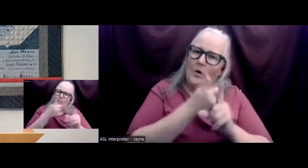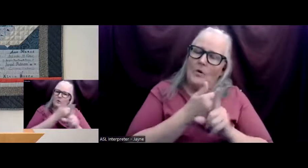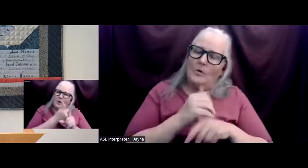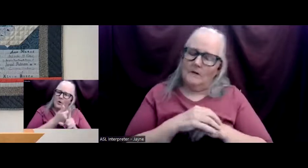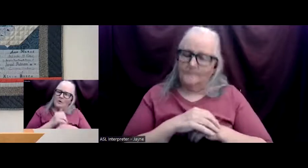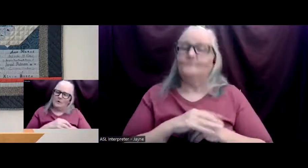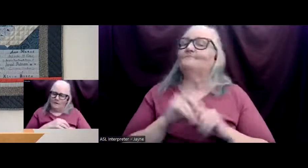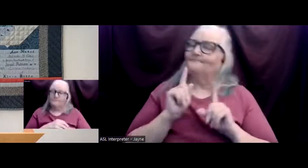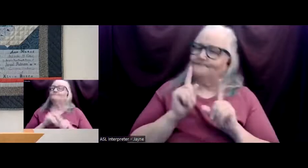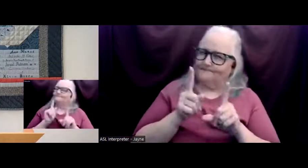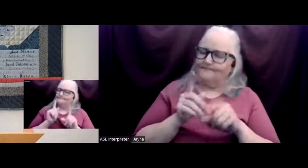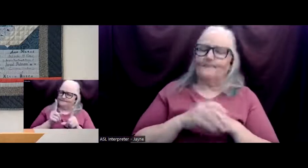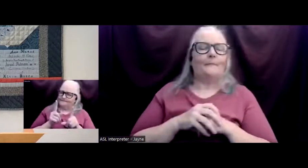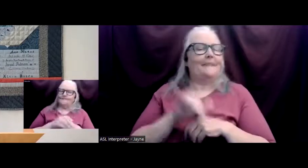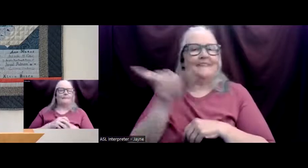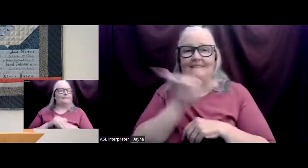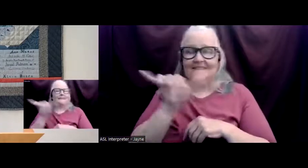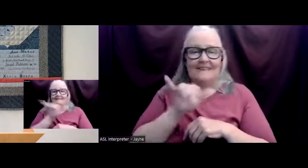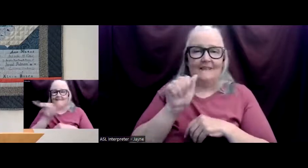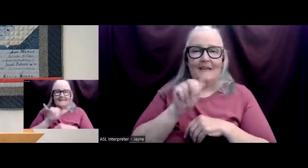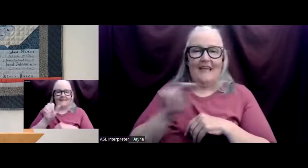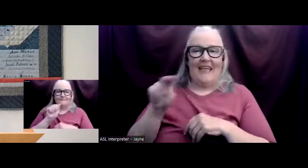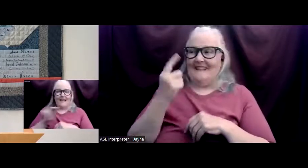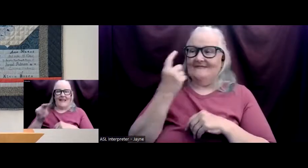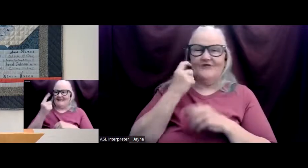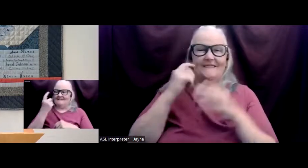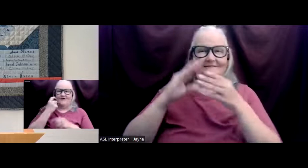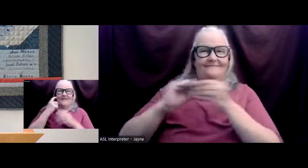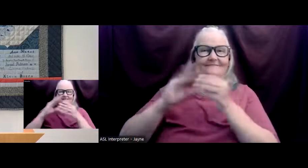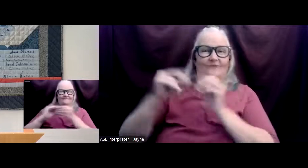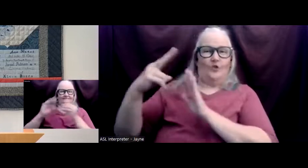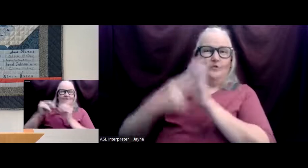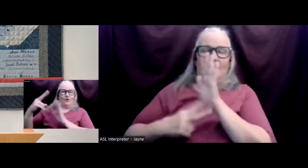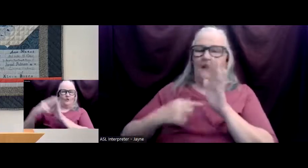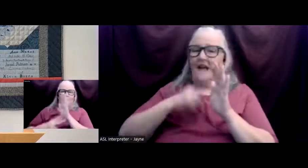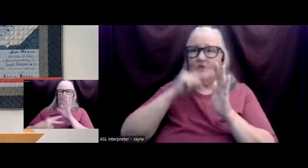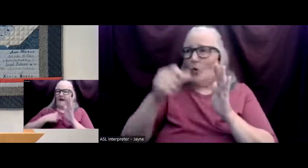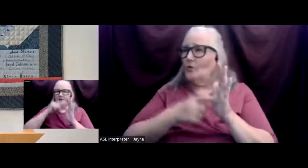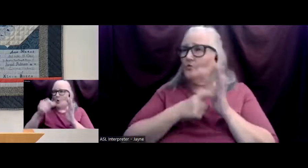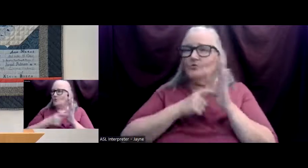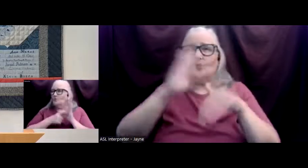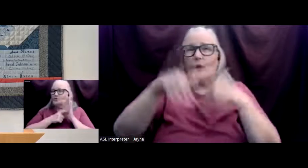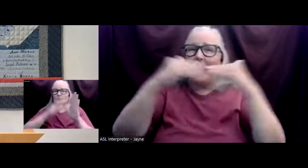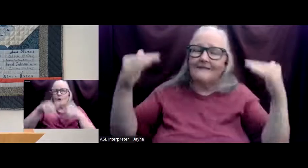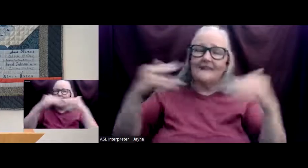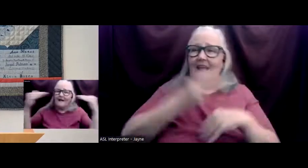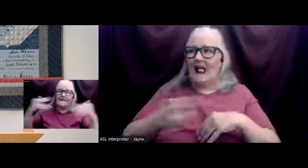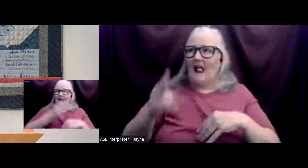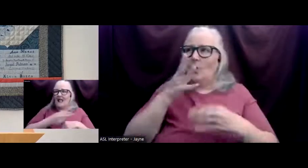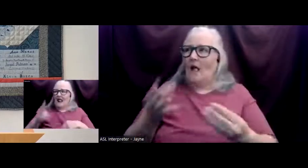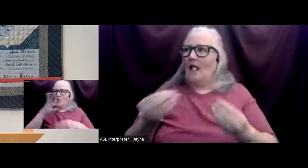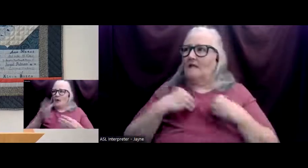Because here's the thing, just like Anne in the reading, I don't require heaven or hell to bribe or scare me into acting